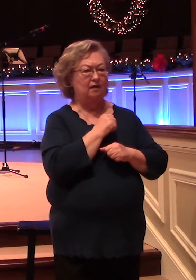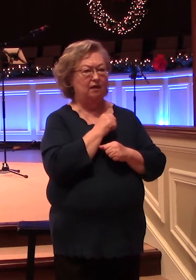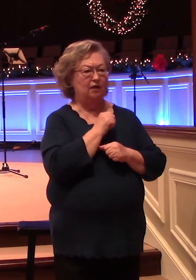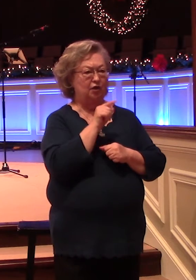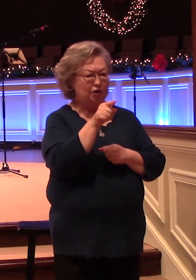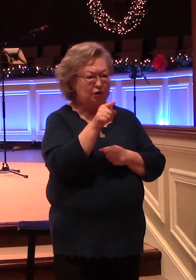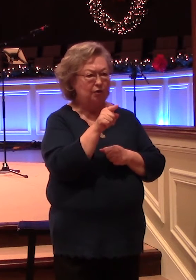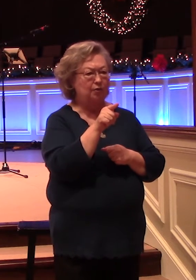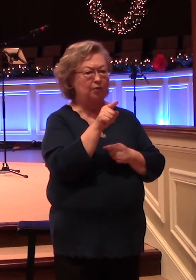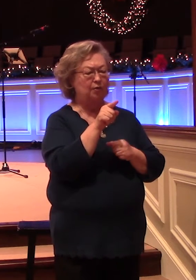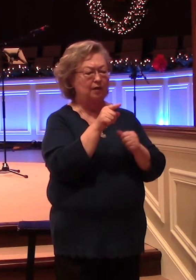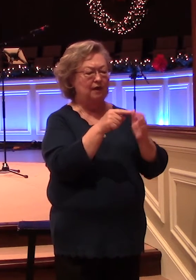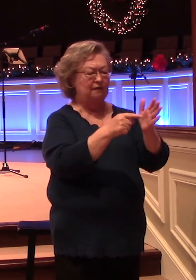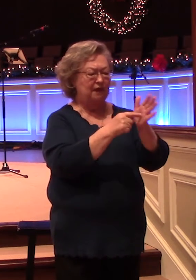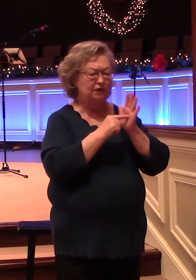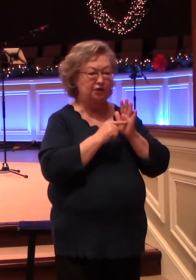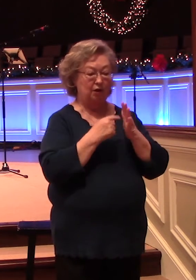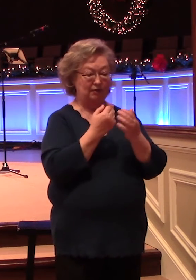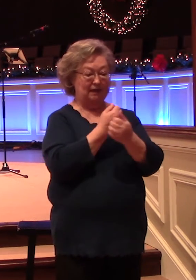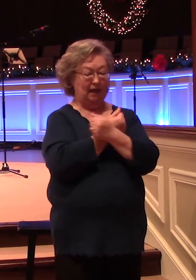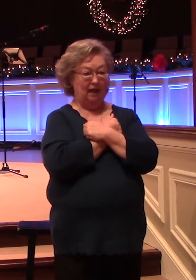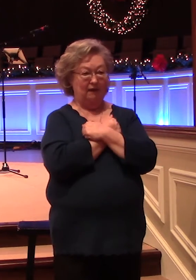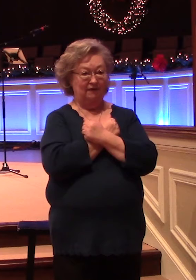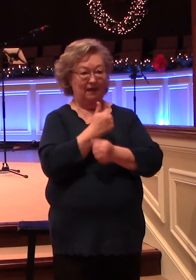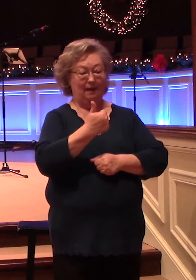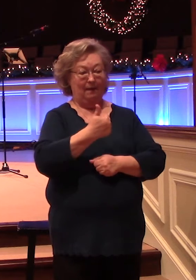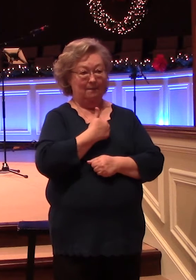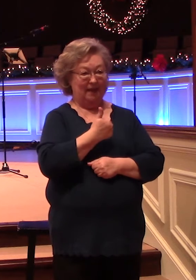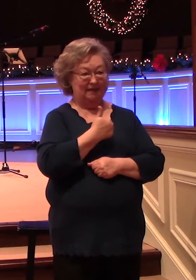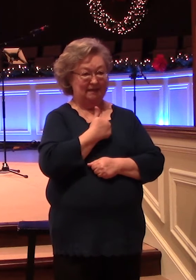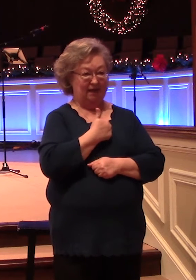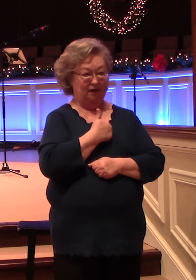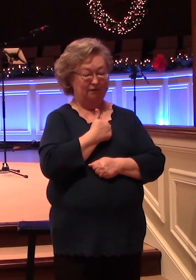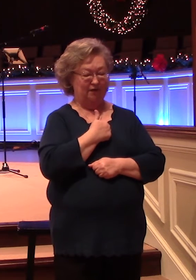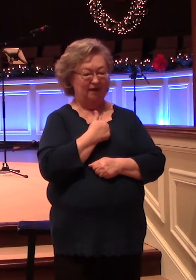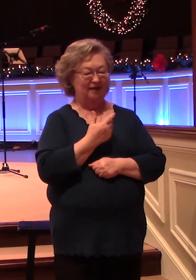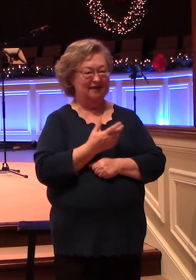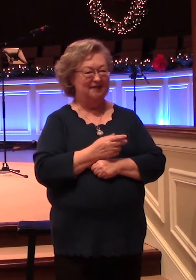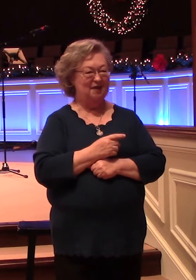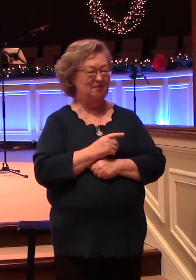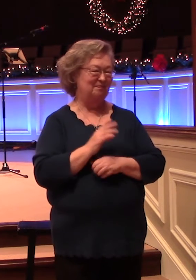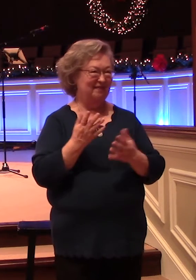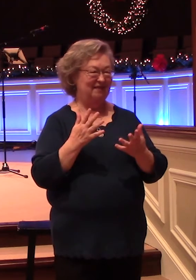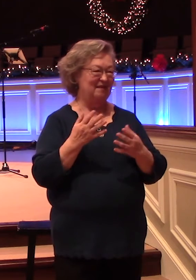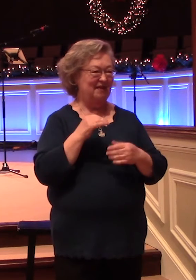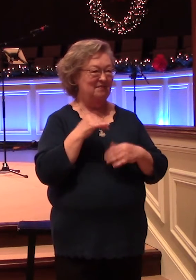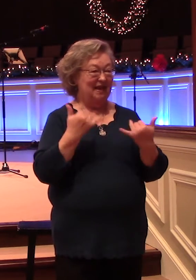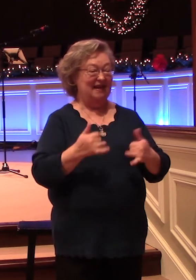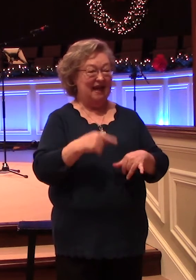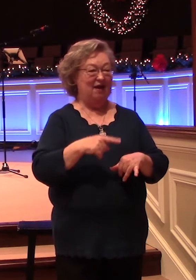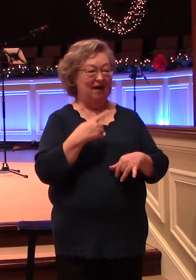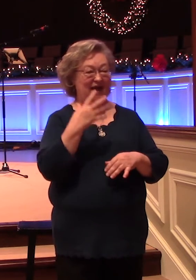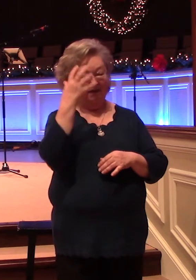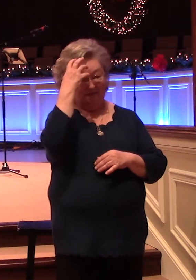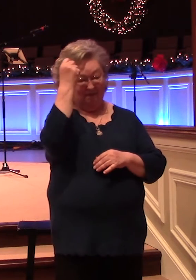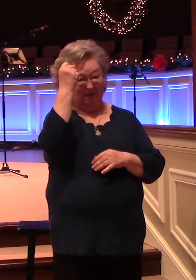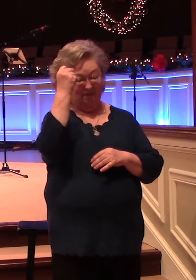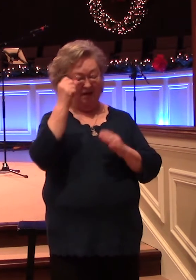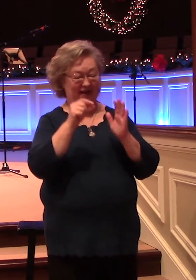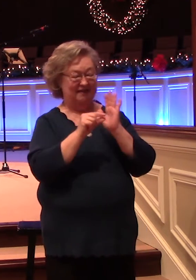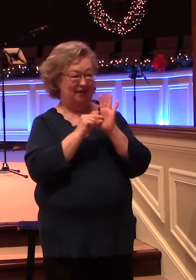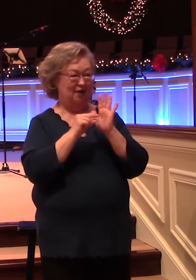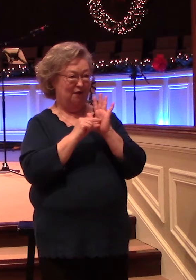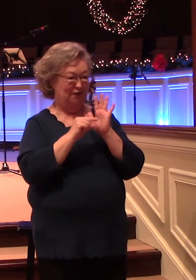this week. So I'm memorizing the verse, right? So I'm doing my scripture memory while I drive. It's probably dangerous to do, but that's what I was